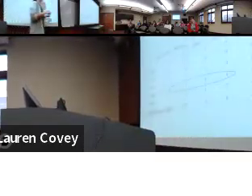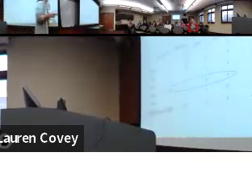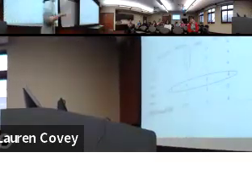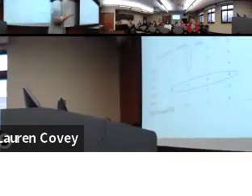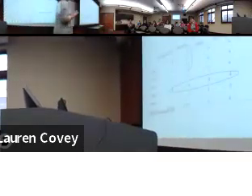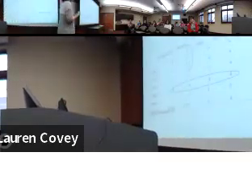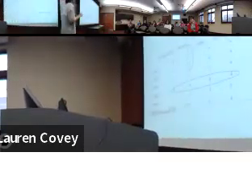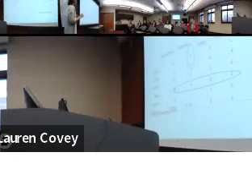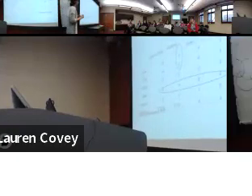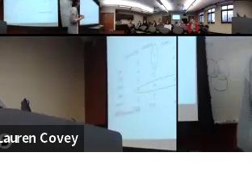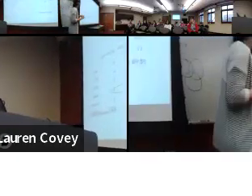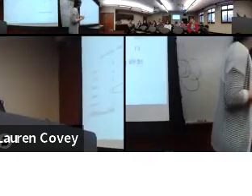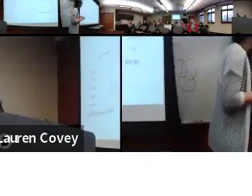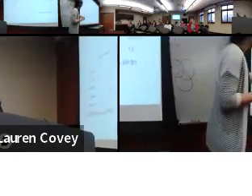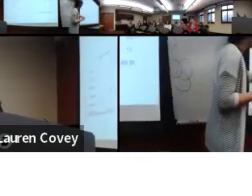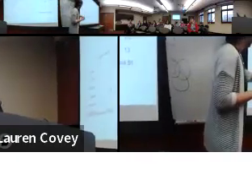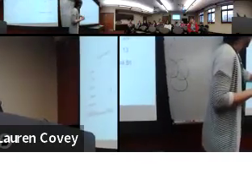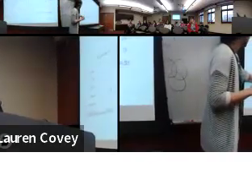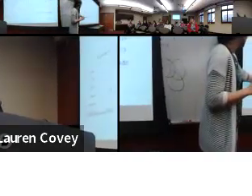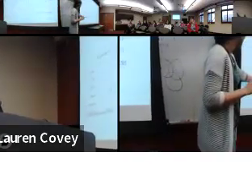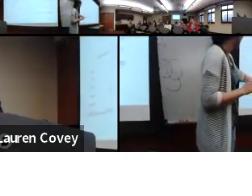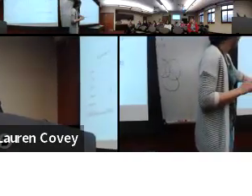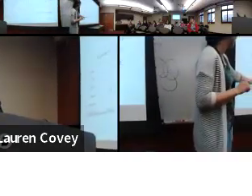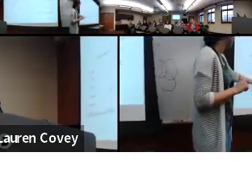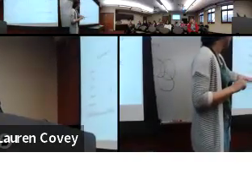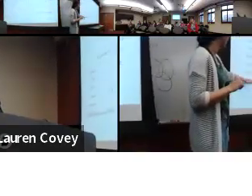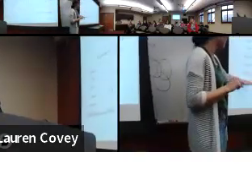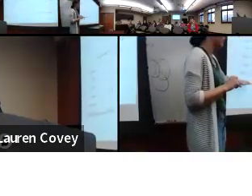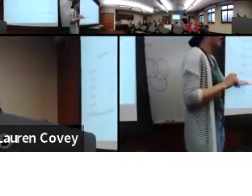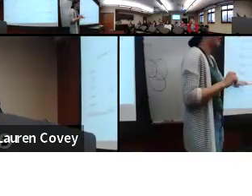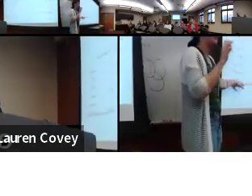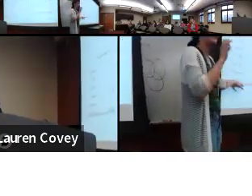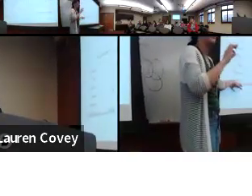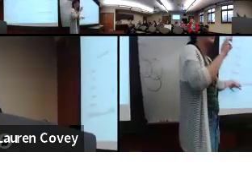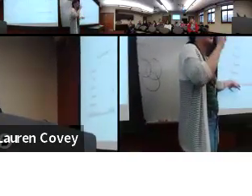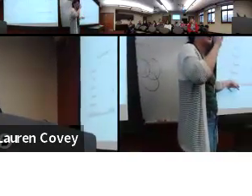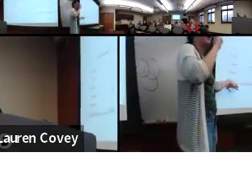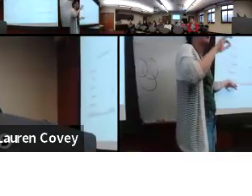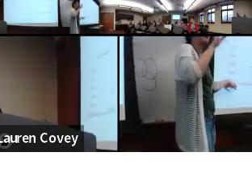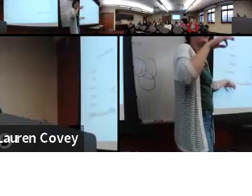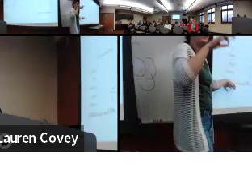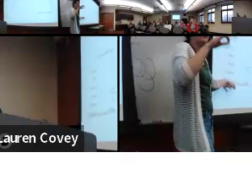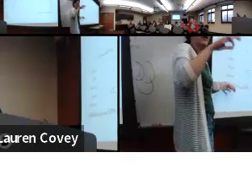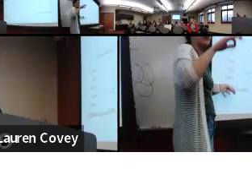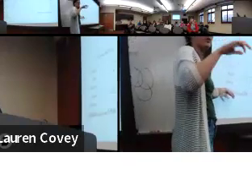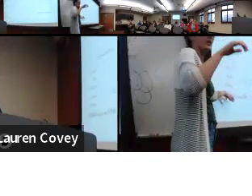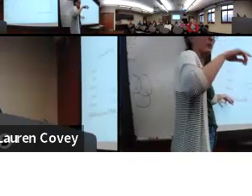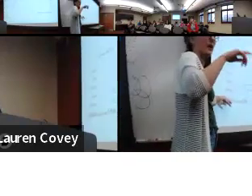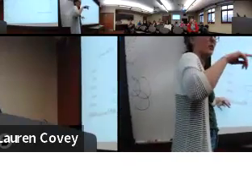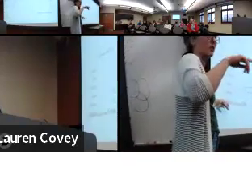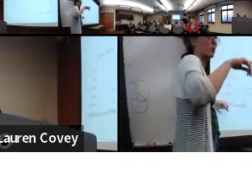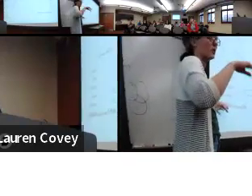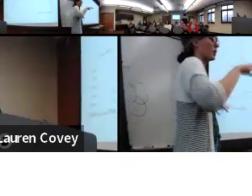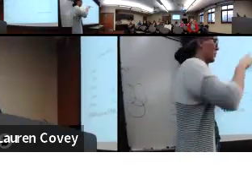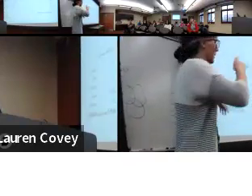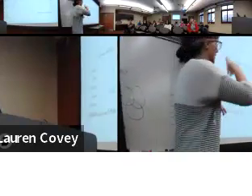I'm including in all of these results, I'm including for reference the average of what a group of native signers did in a